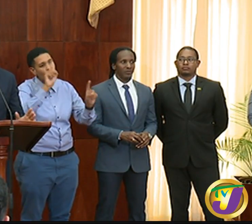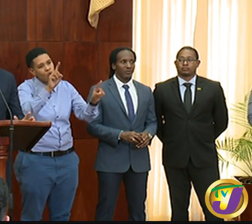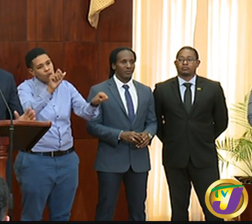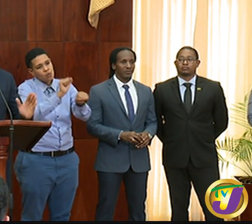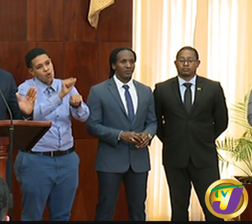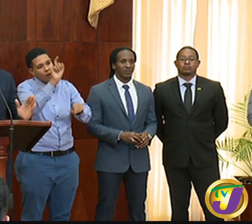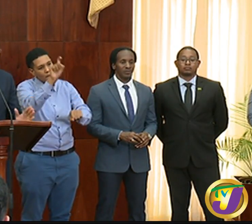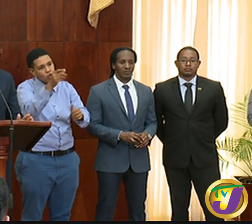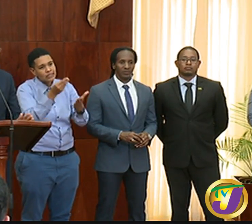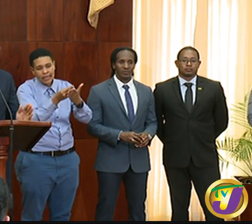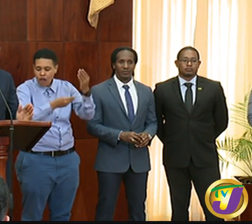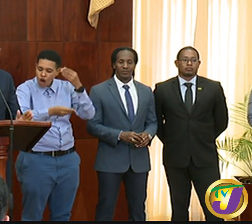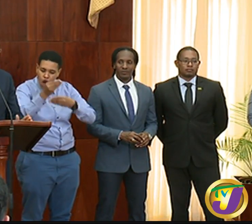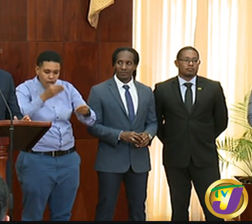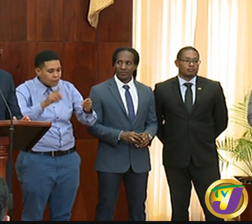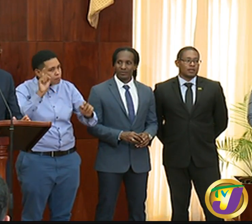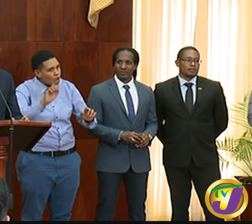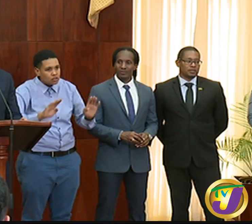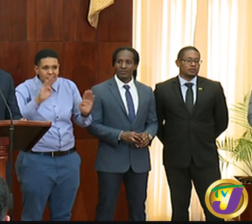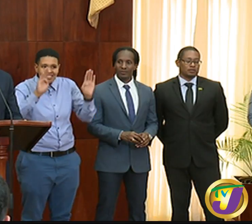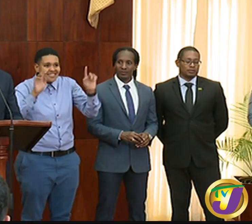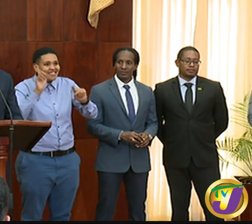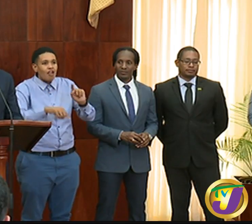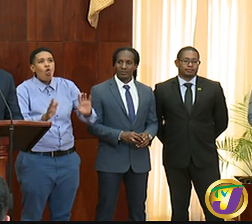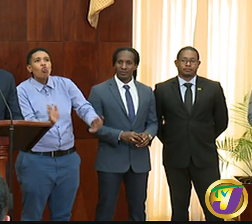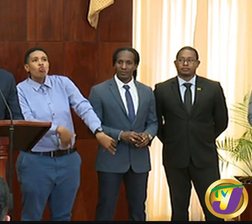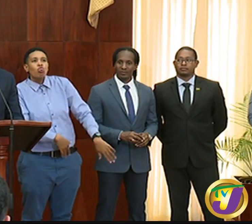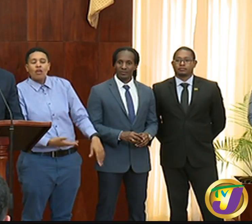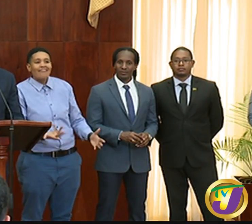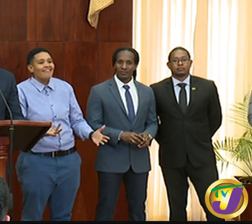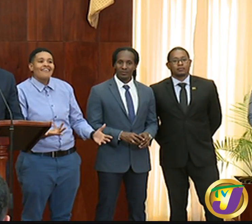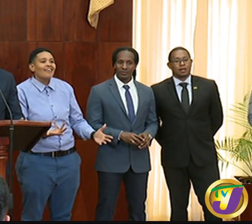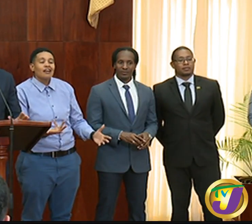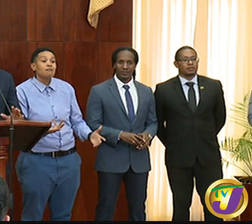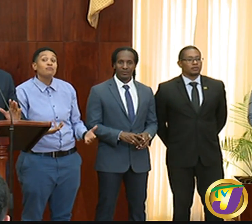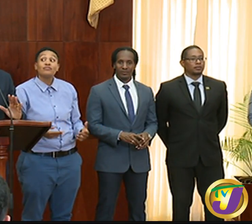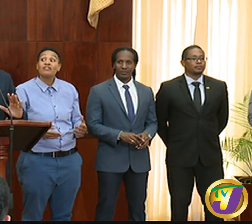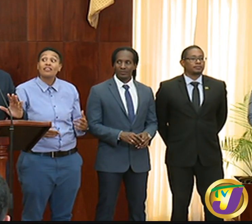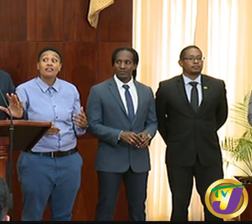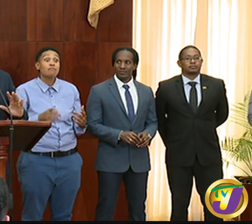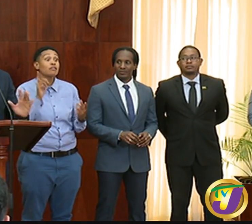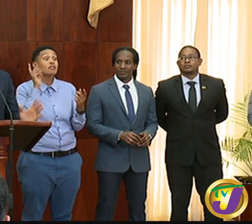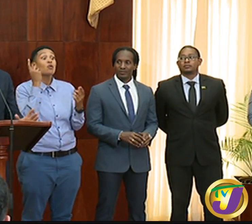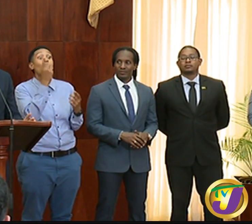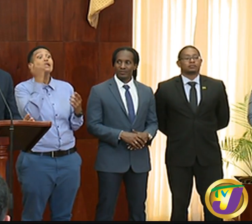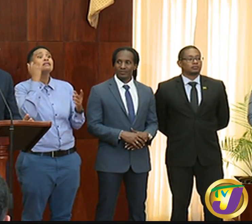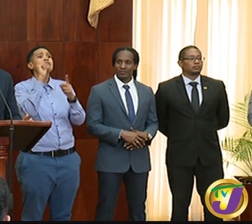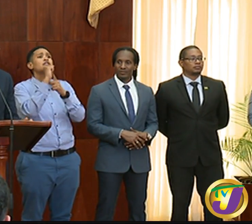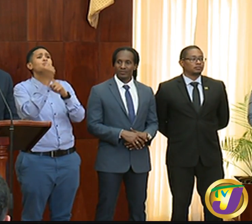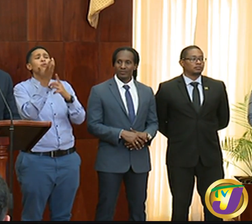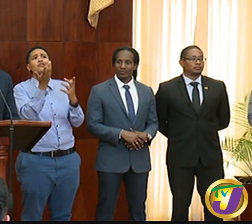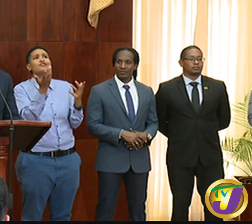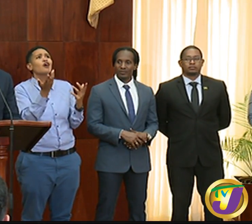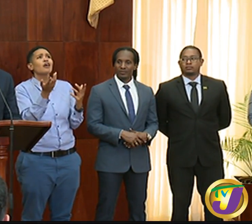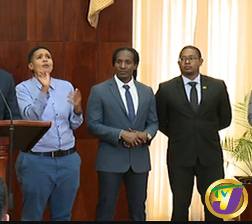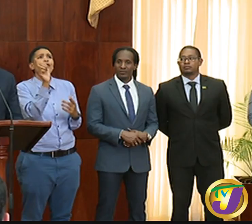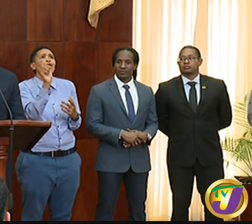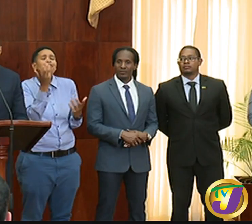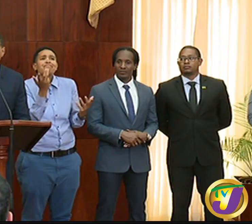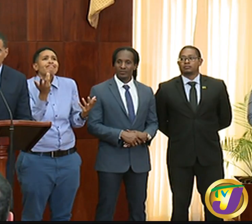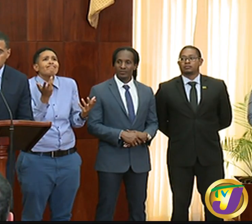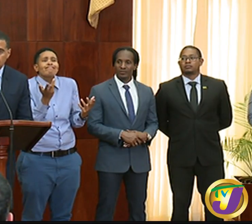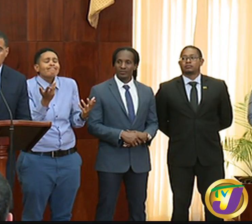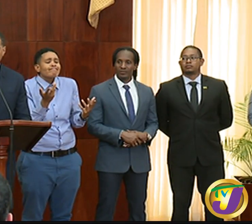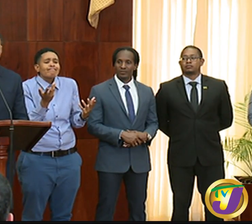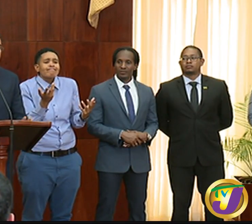The economy must continue. I mean, unless we reach a situation where